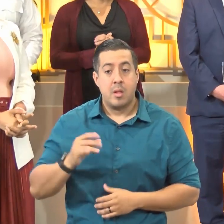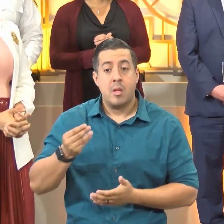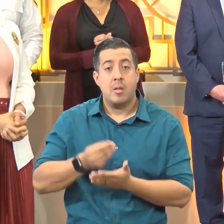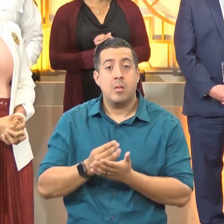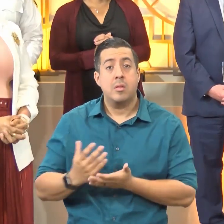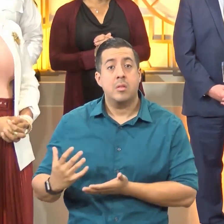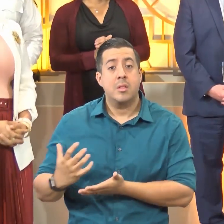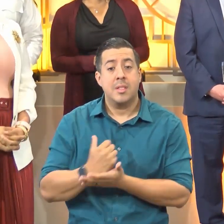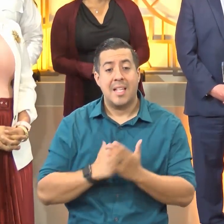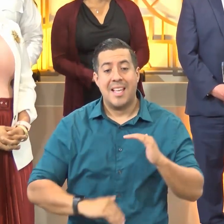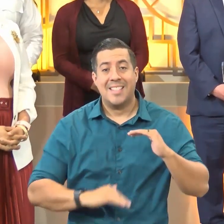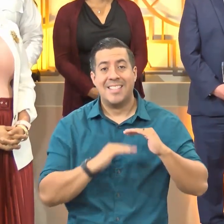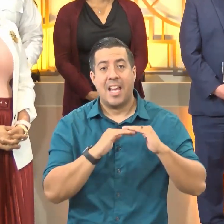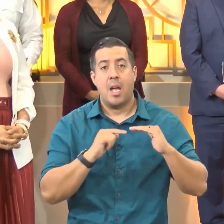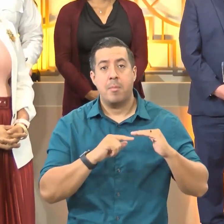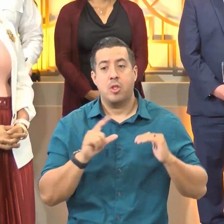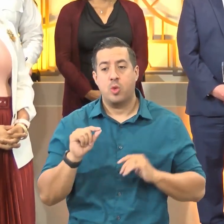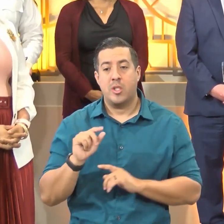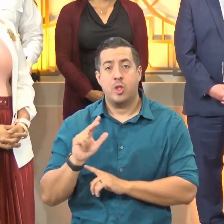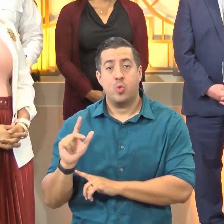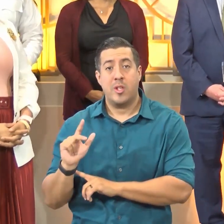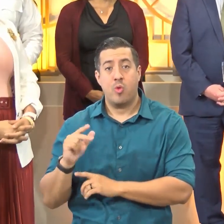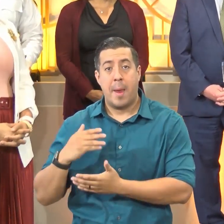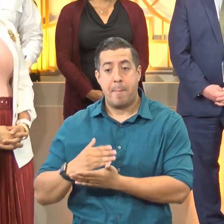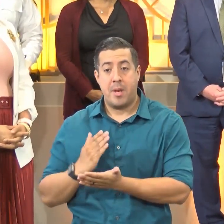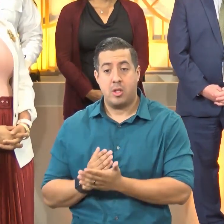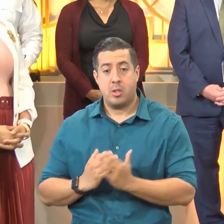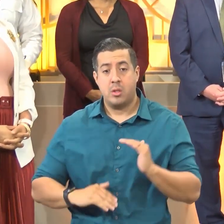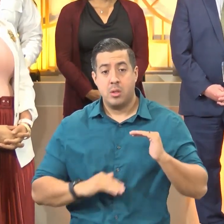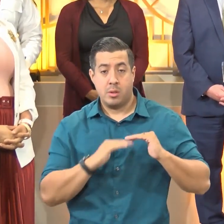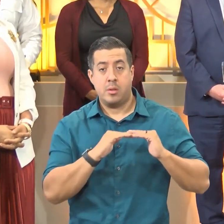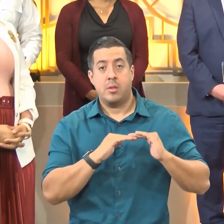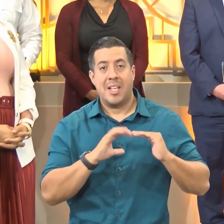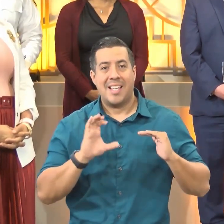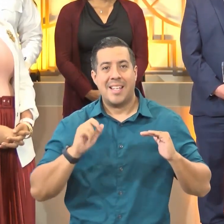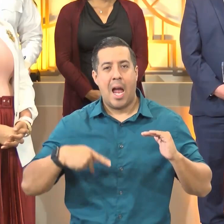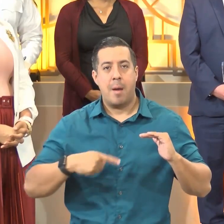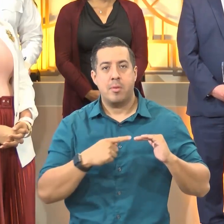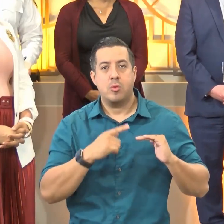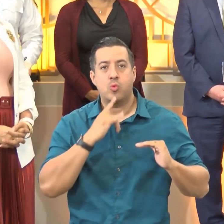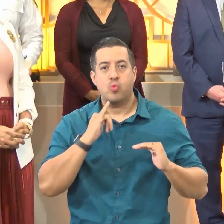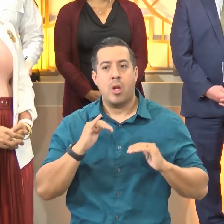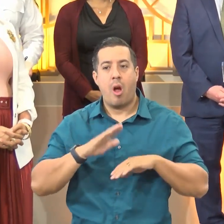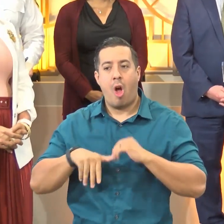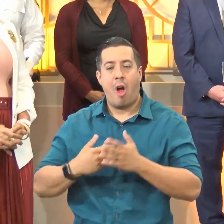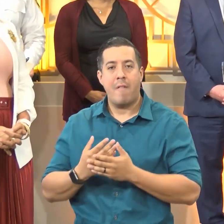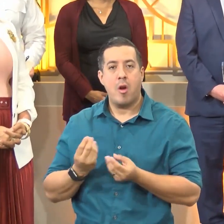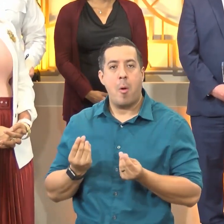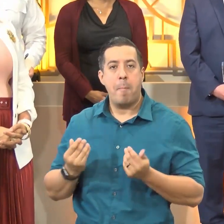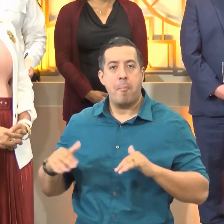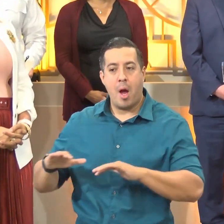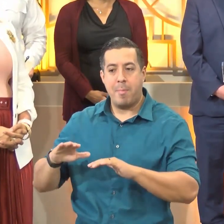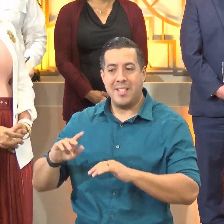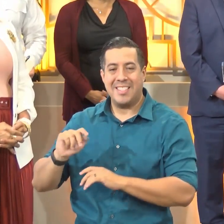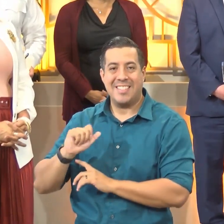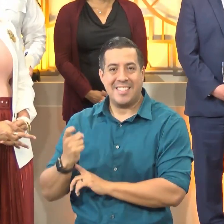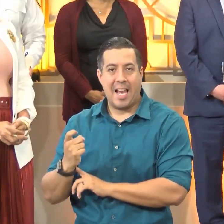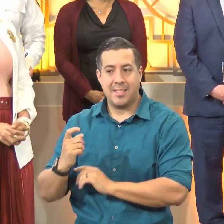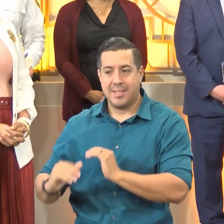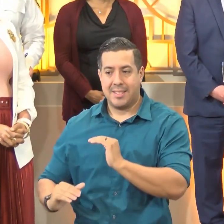year 2023 proposed budget is based on the existing property tax revenue